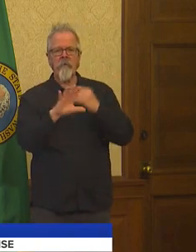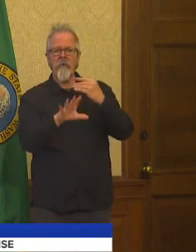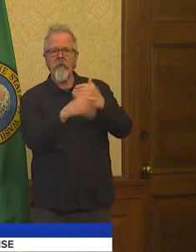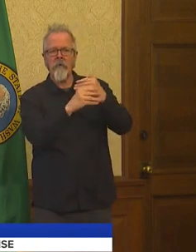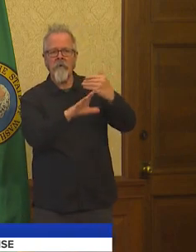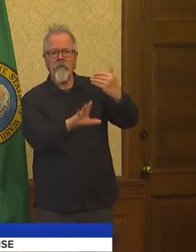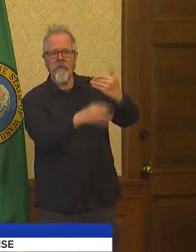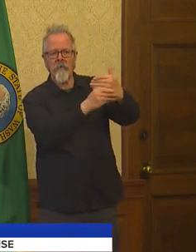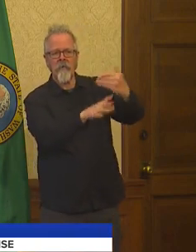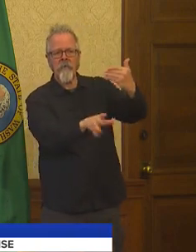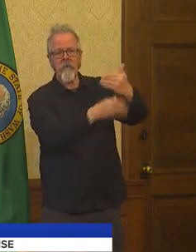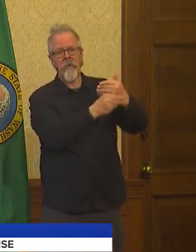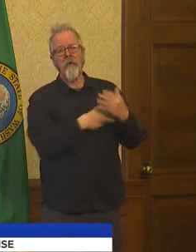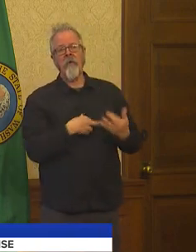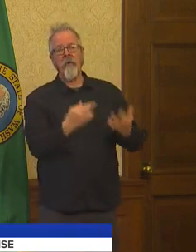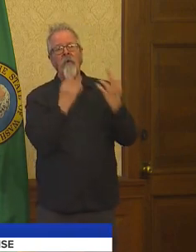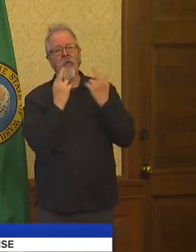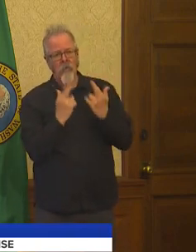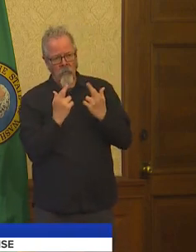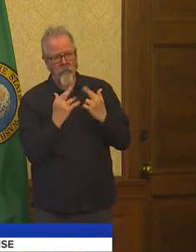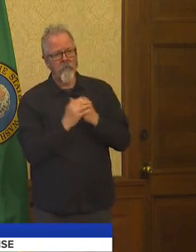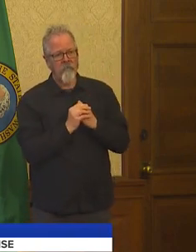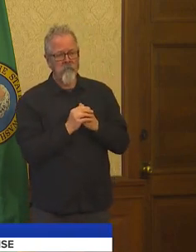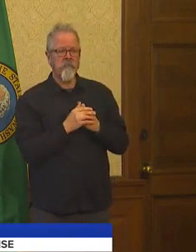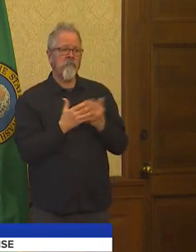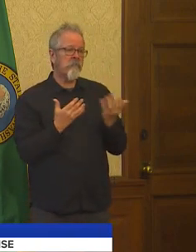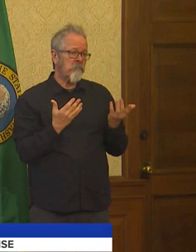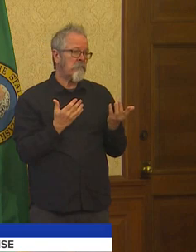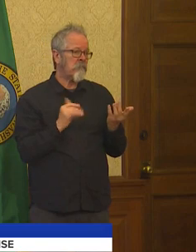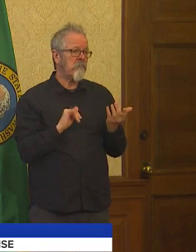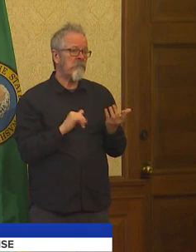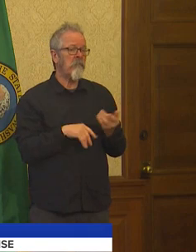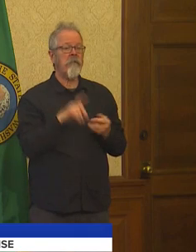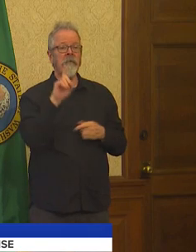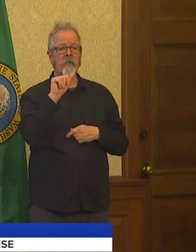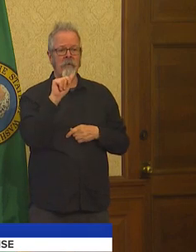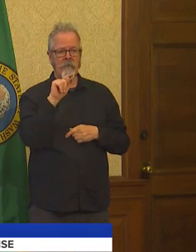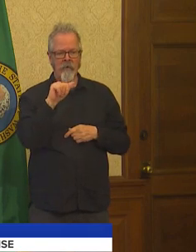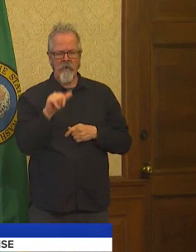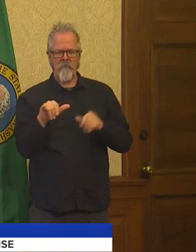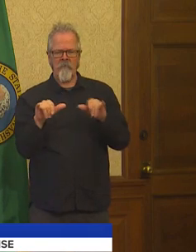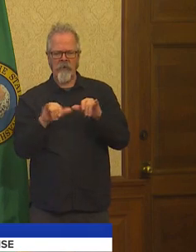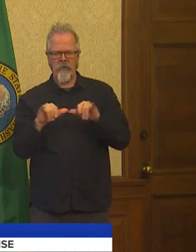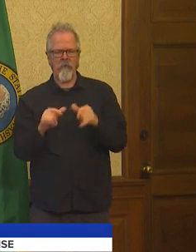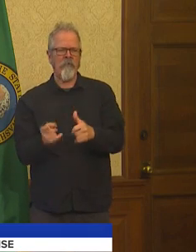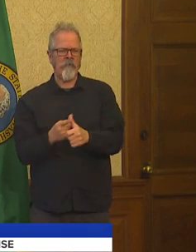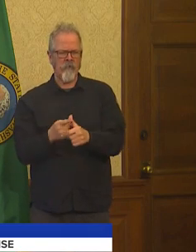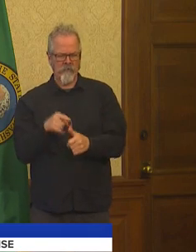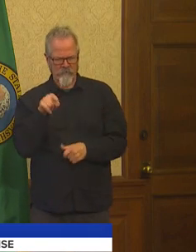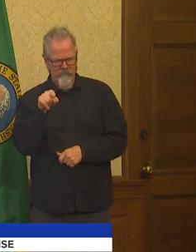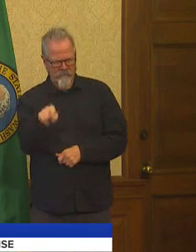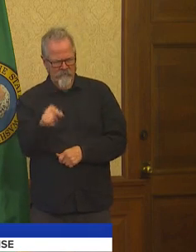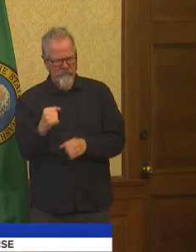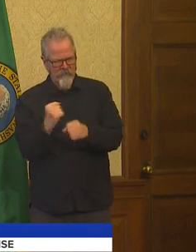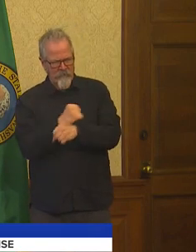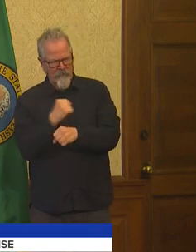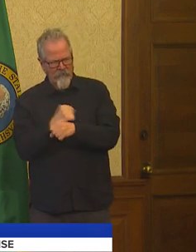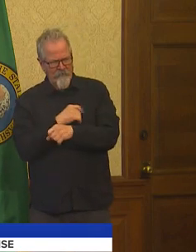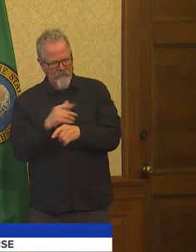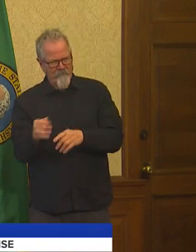metrics. And I'll spend an hour with you, maybe Wednesday, talking about more of those metrics. I just showed you 2 of those